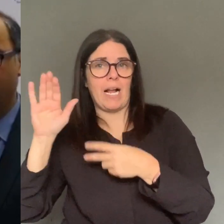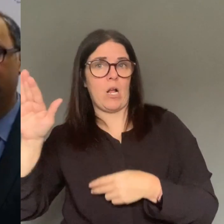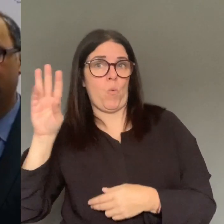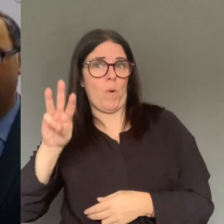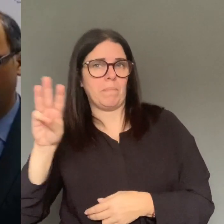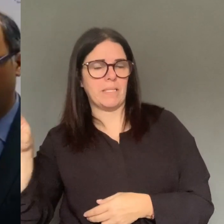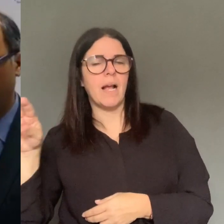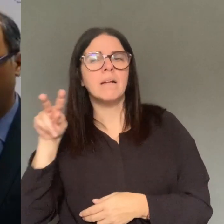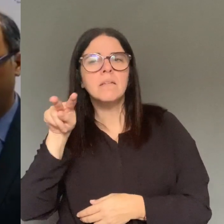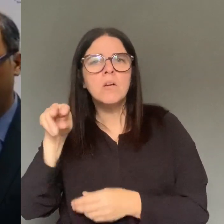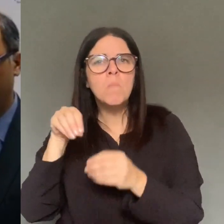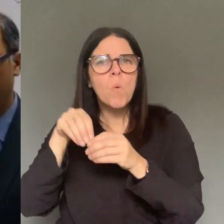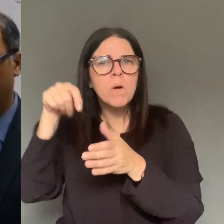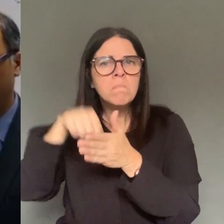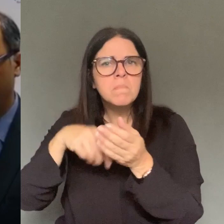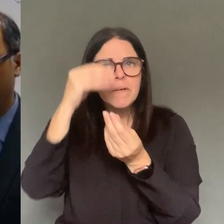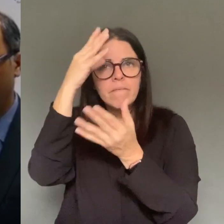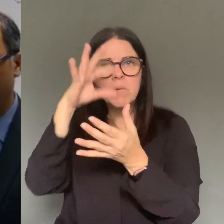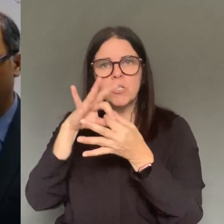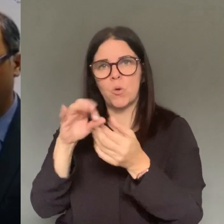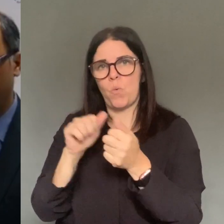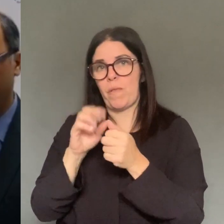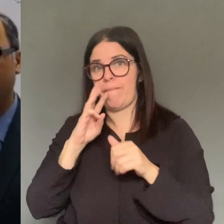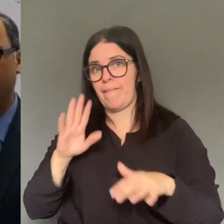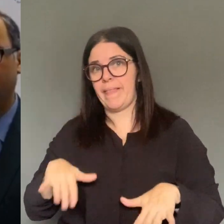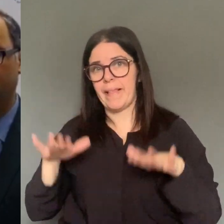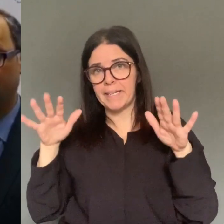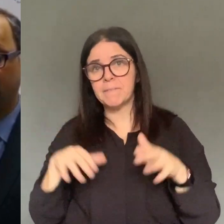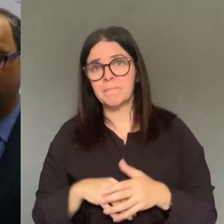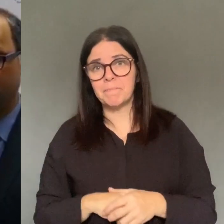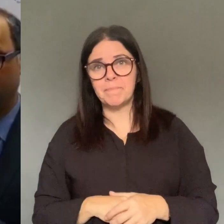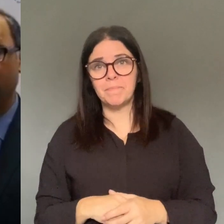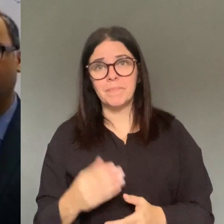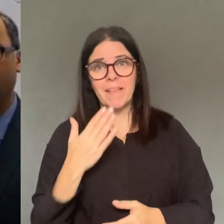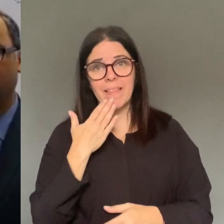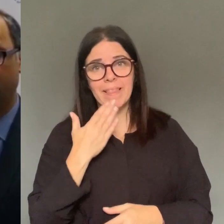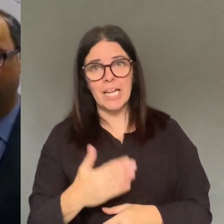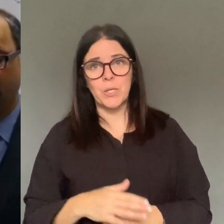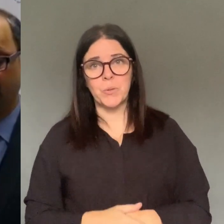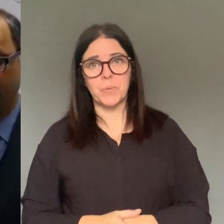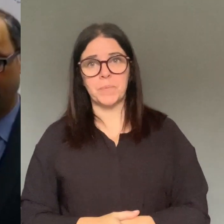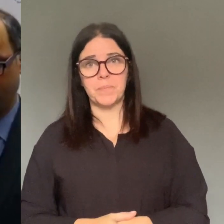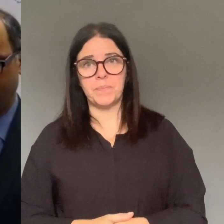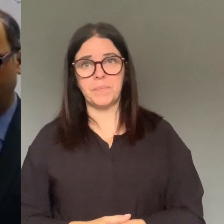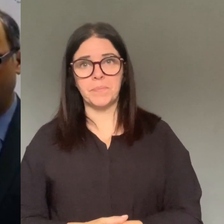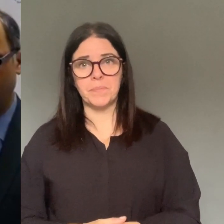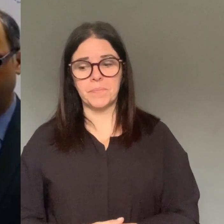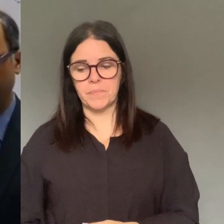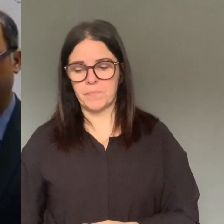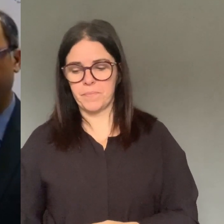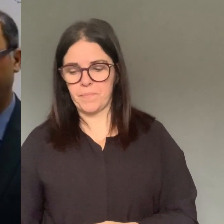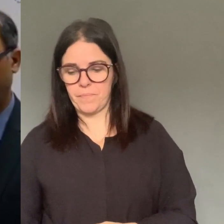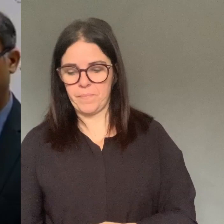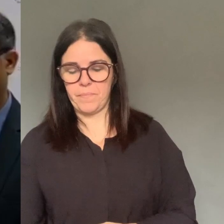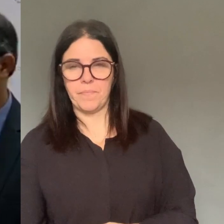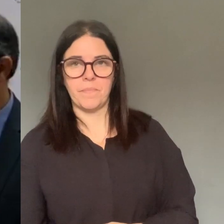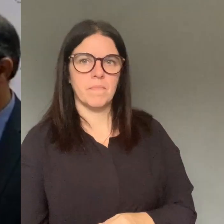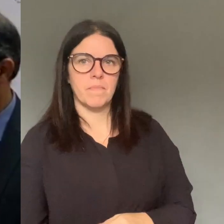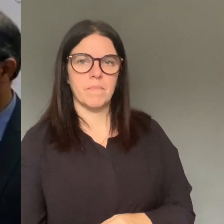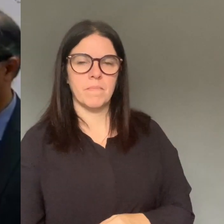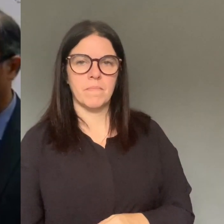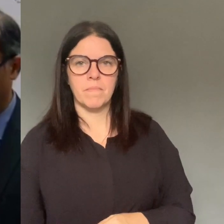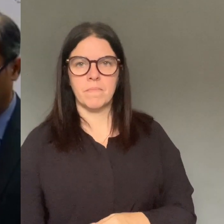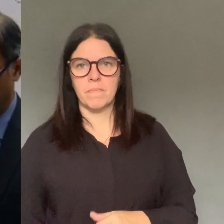our website or Essex Conservation Region website for further details on flooding. Thank you.